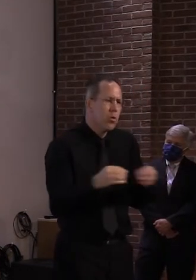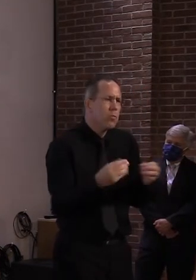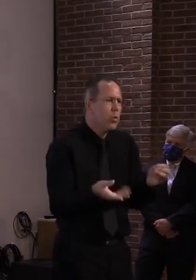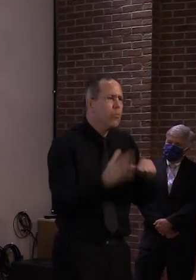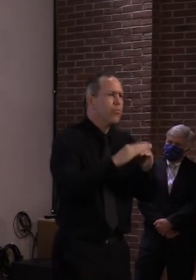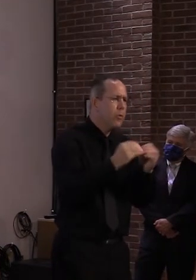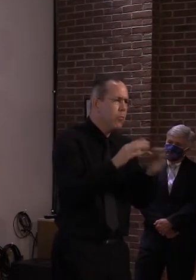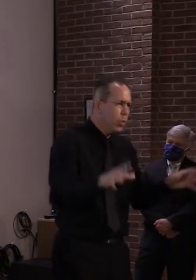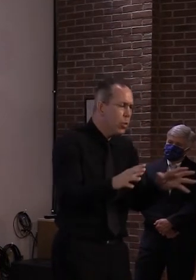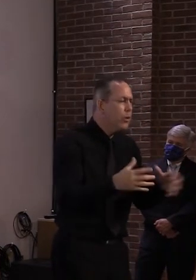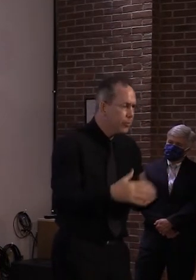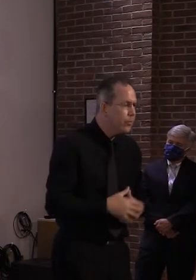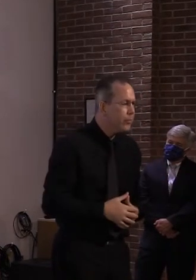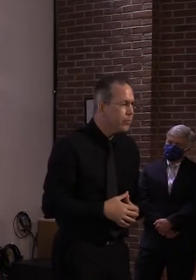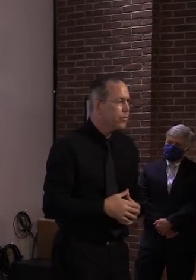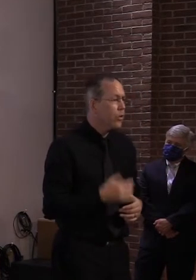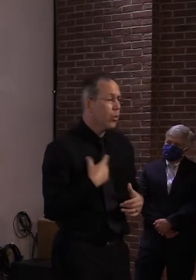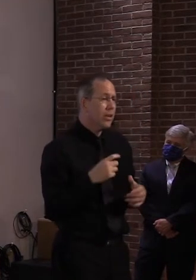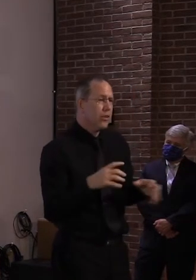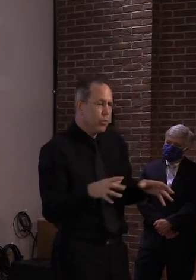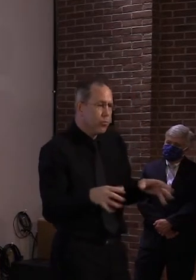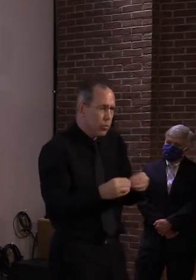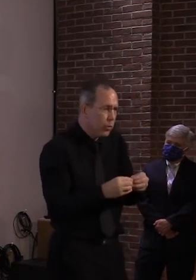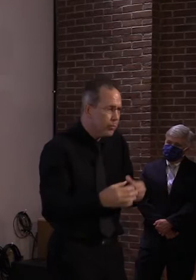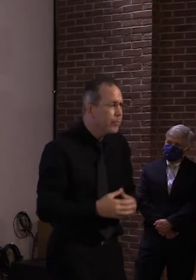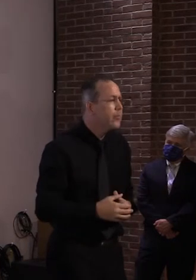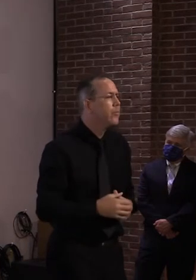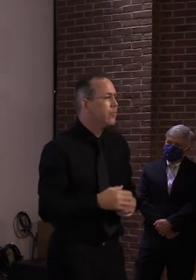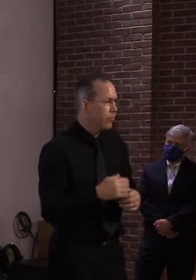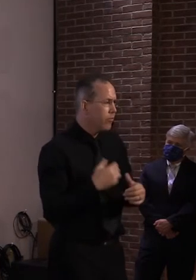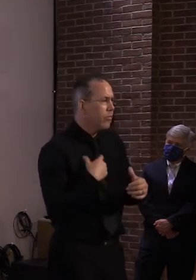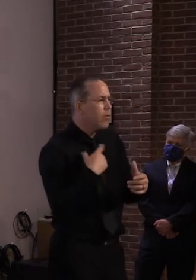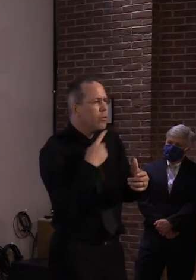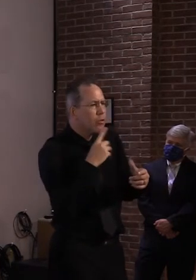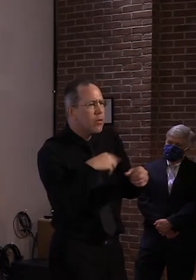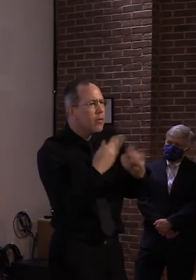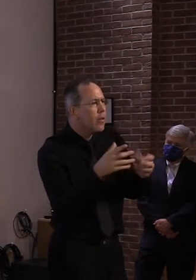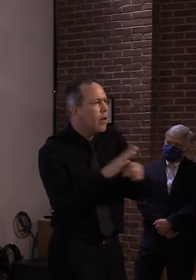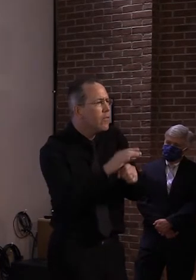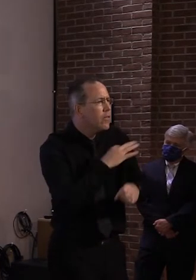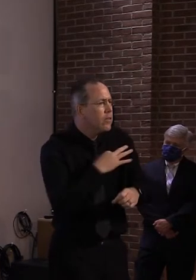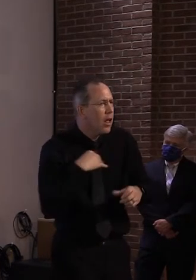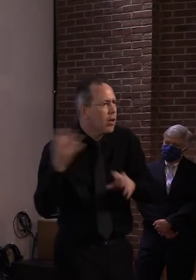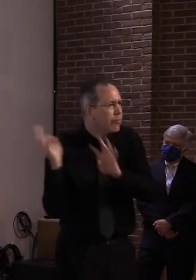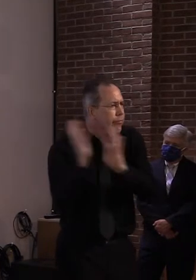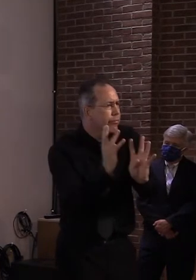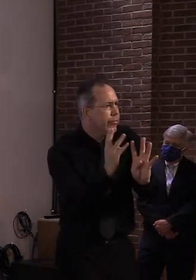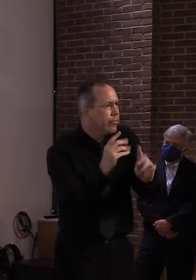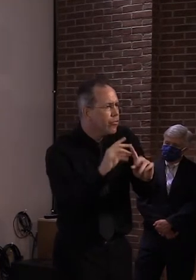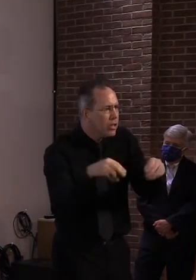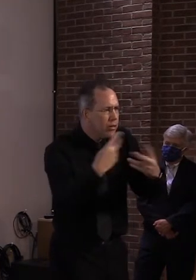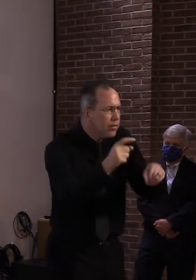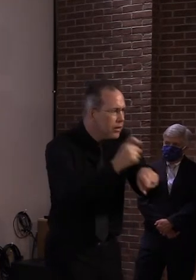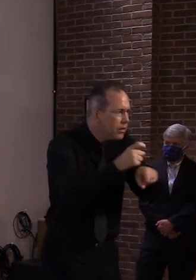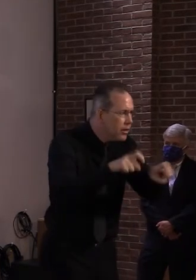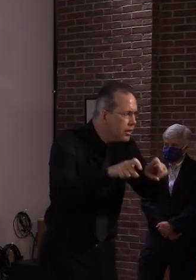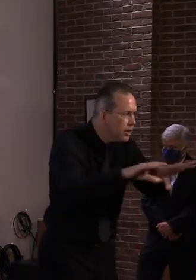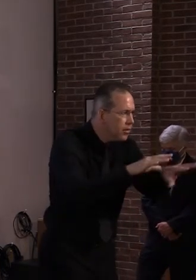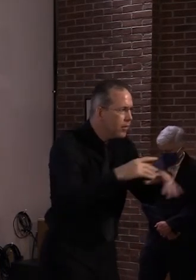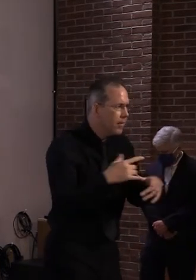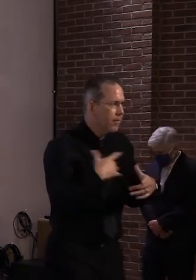state, and that we have the capacity to do all of the contact tracing, because that has to be a